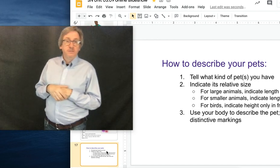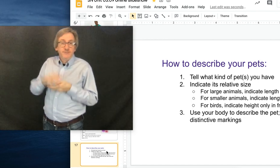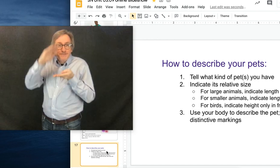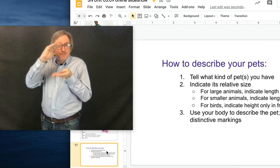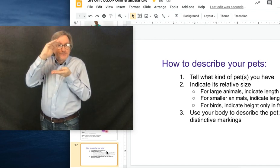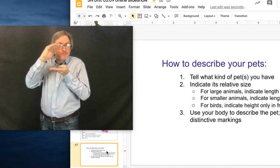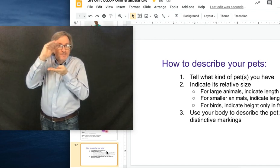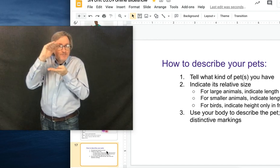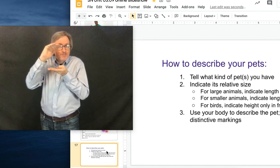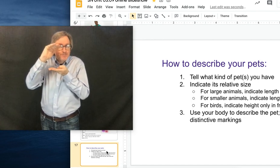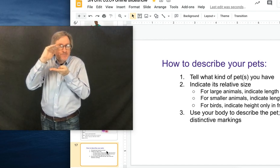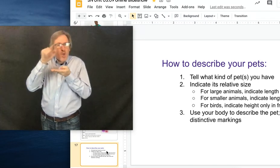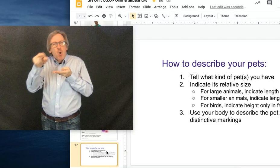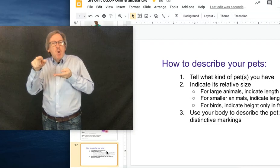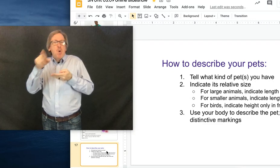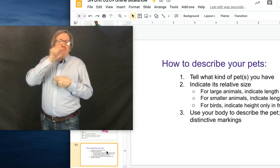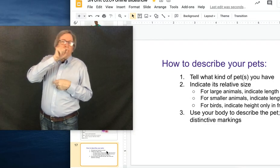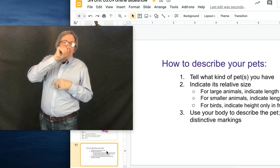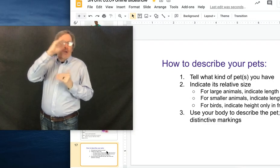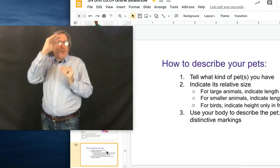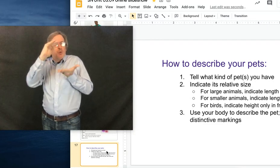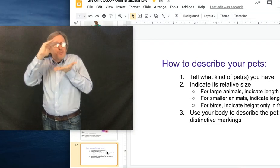birds,